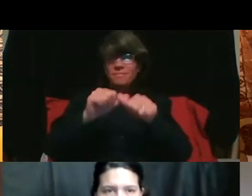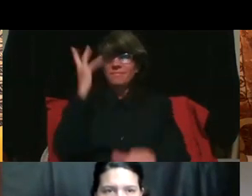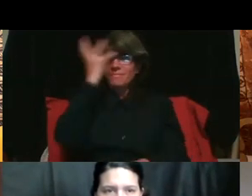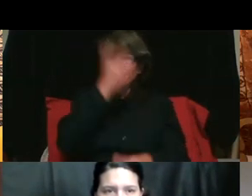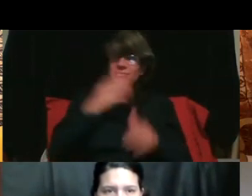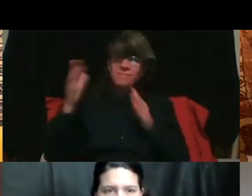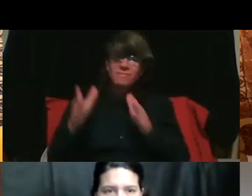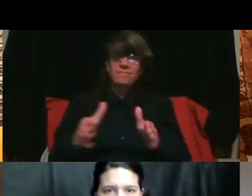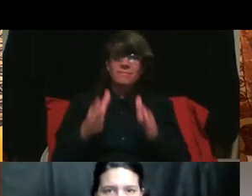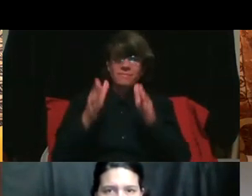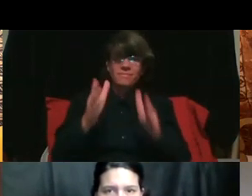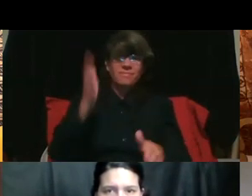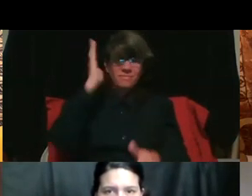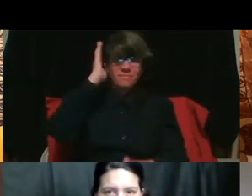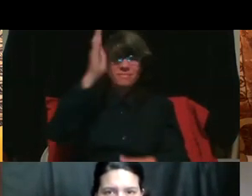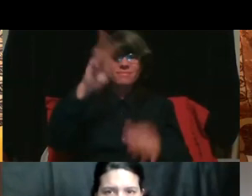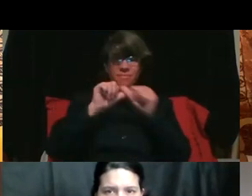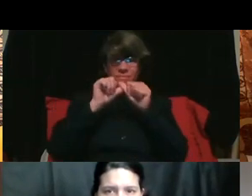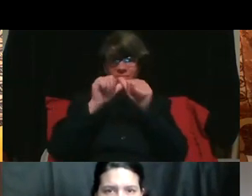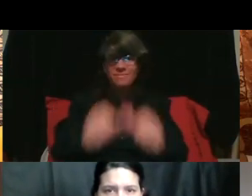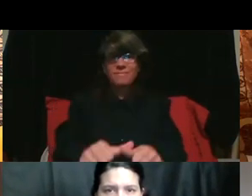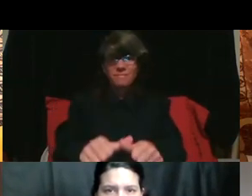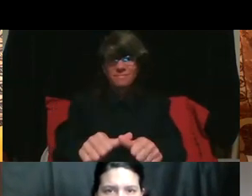na shanga.